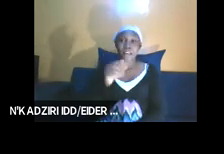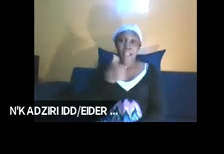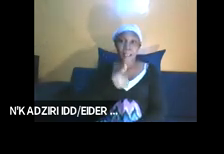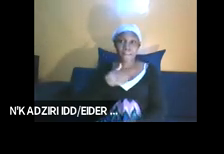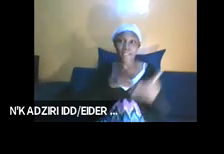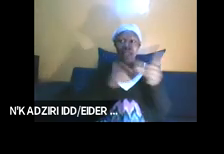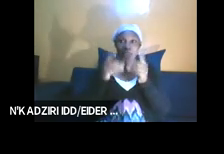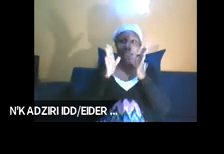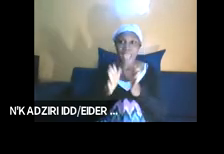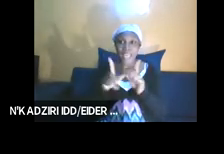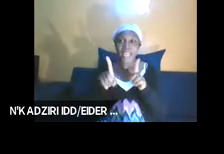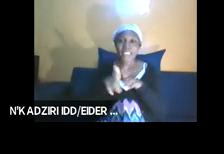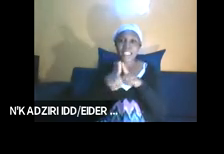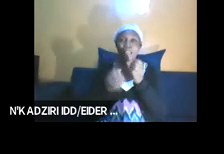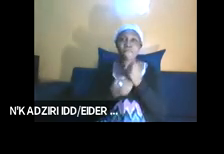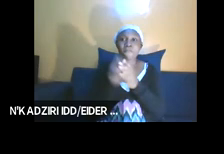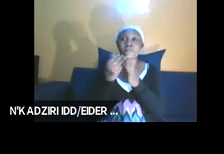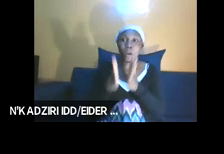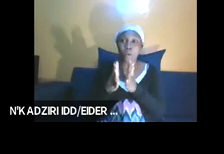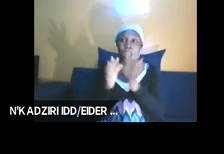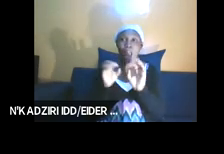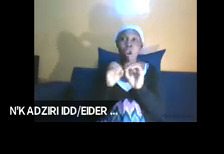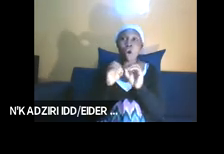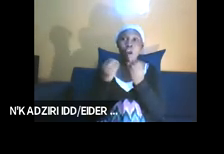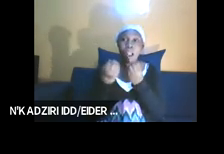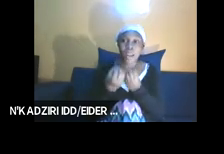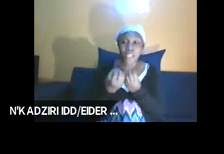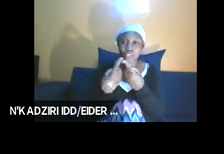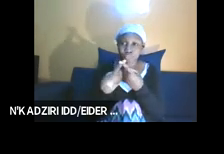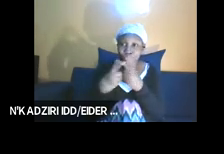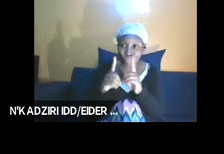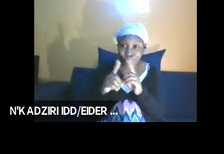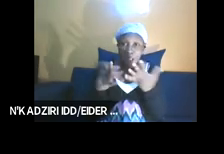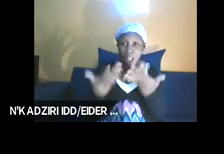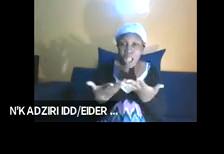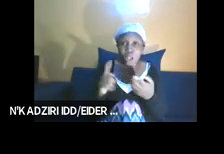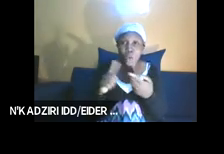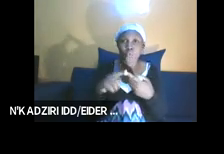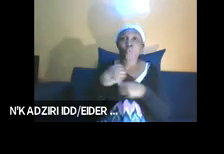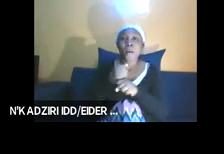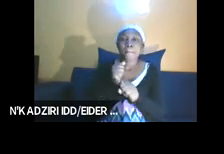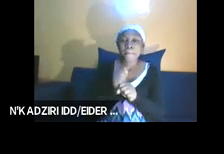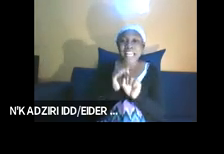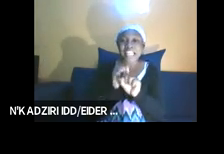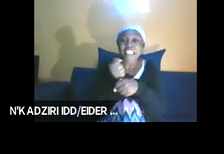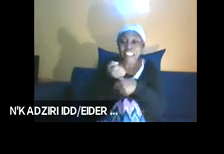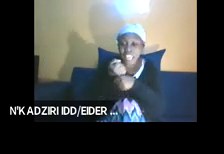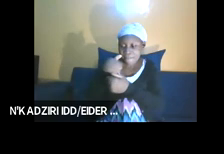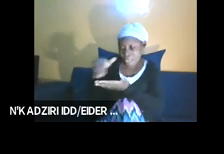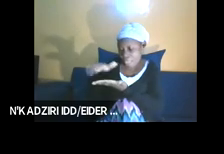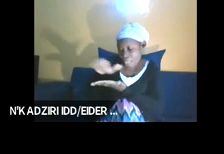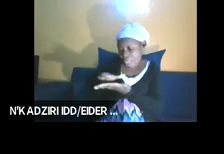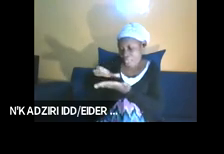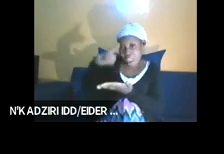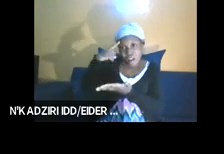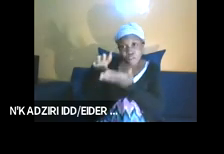founder. This is an organization we founded so that we can create a safe space for scholars, especially